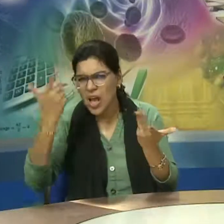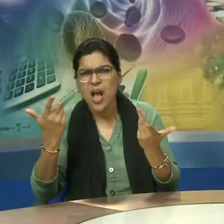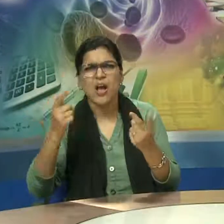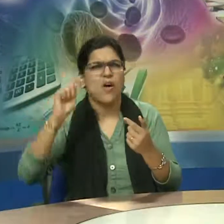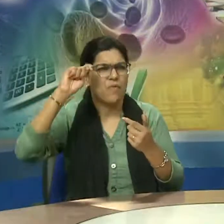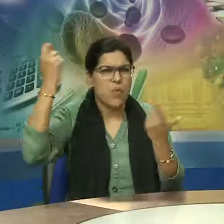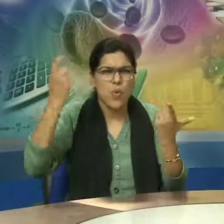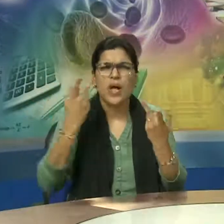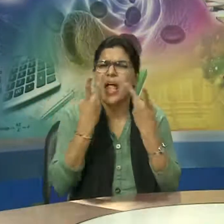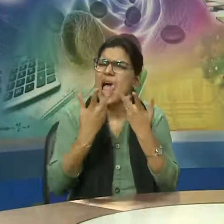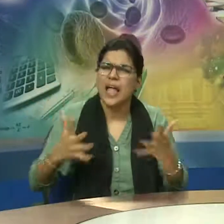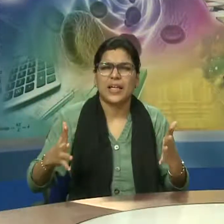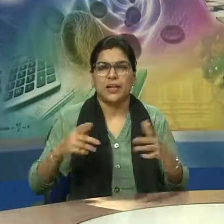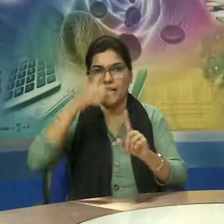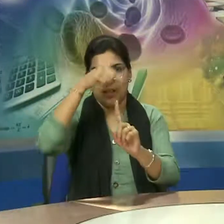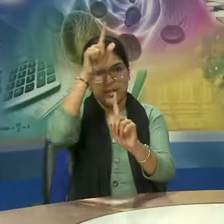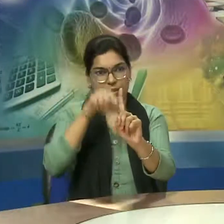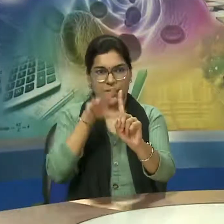when the means of communication